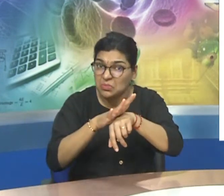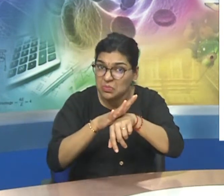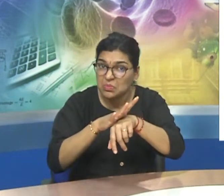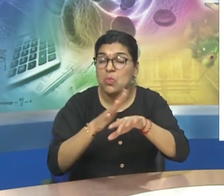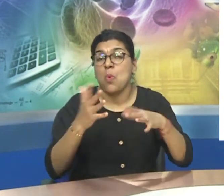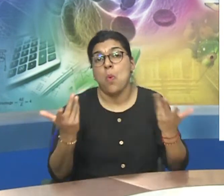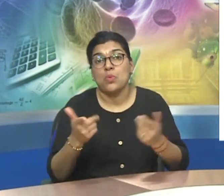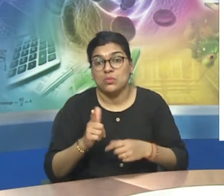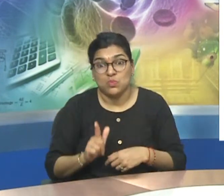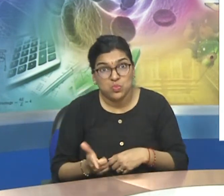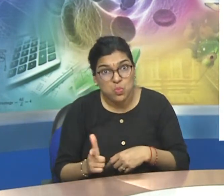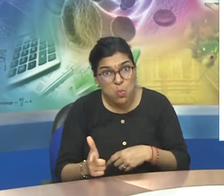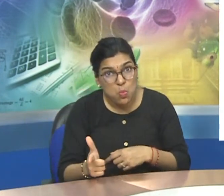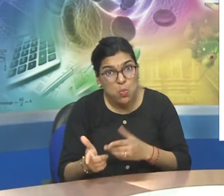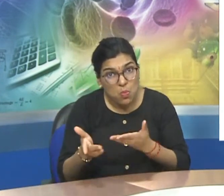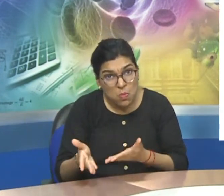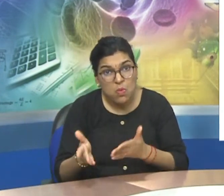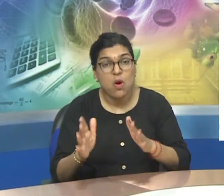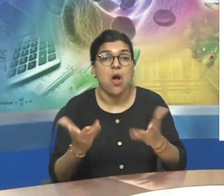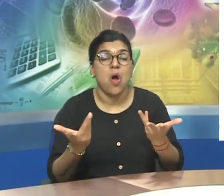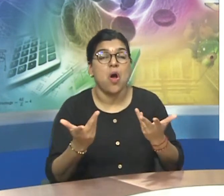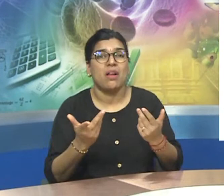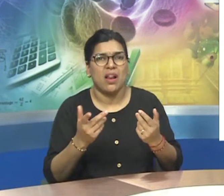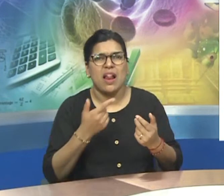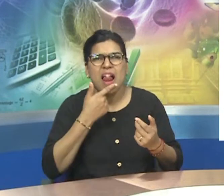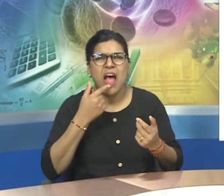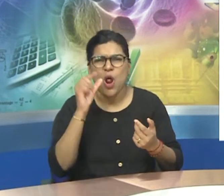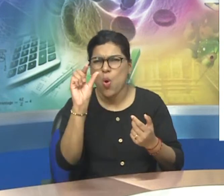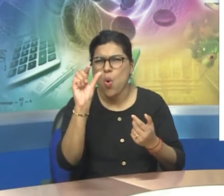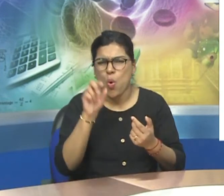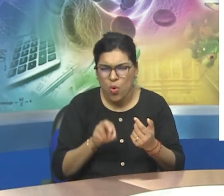they automatically appear wherever the garbage